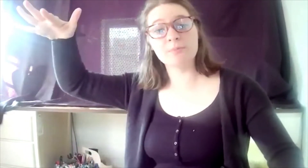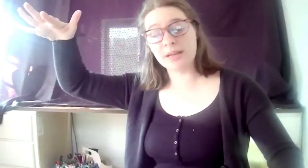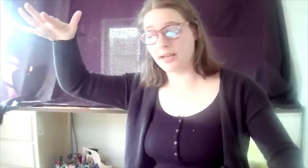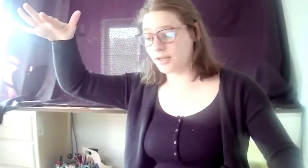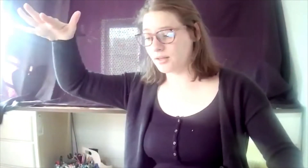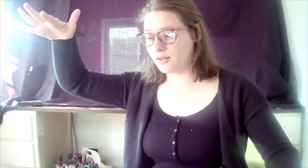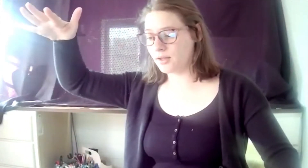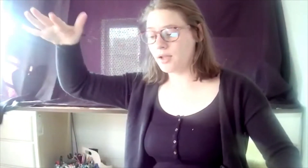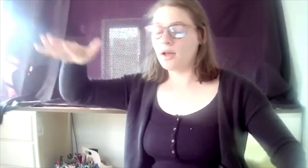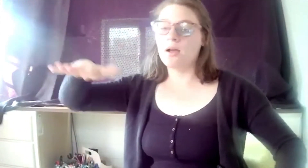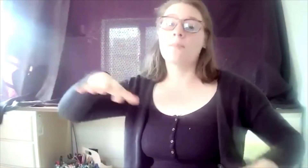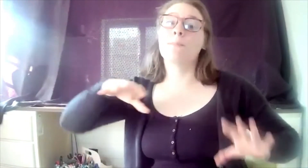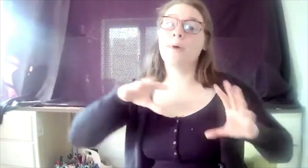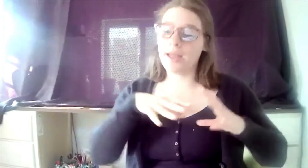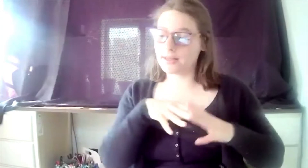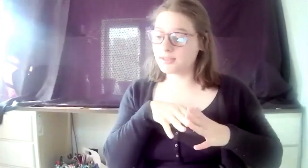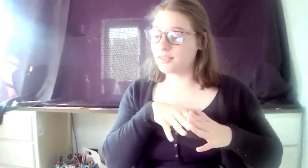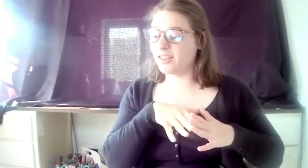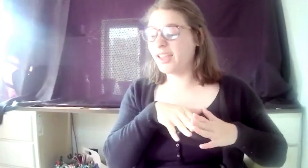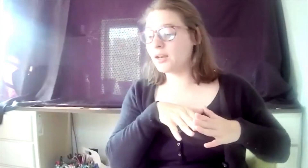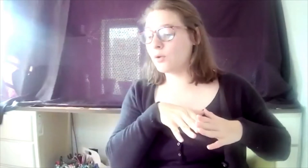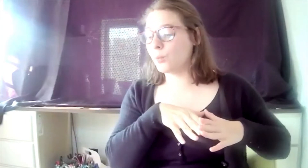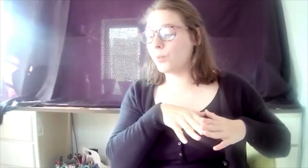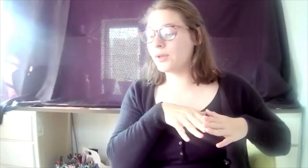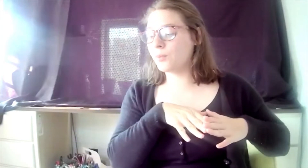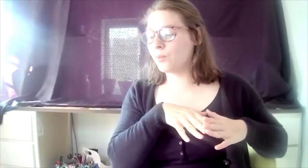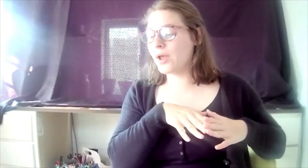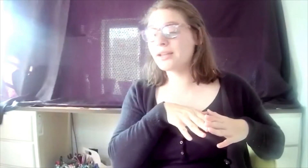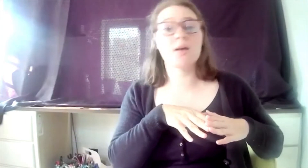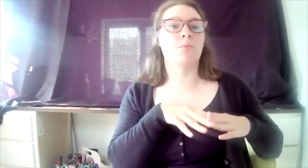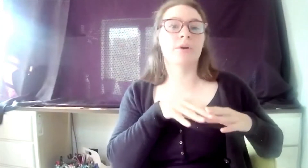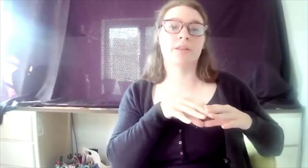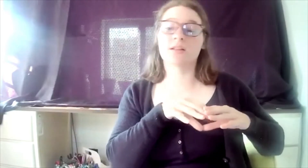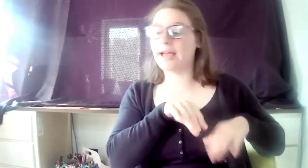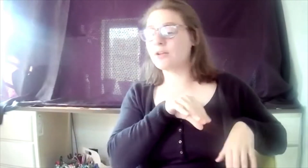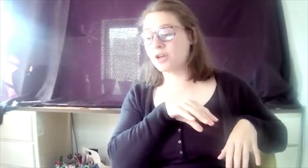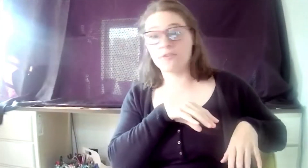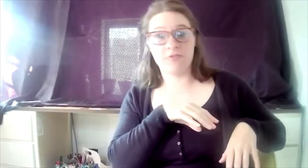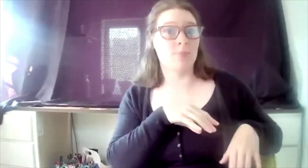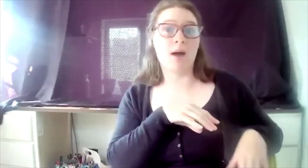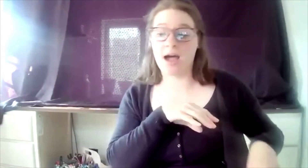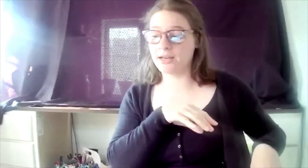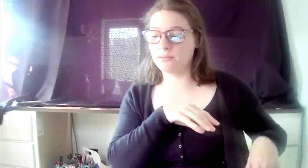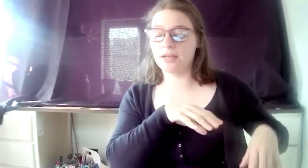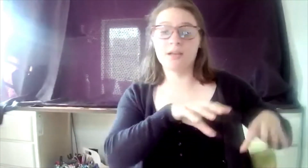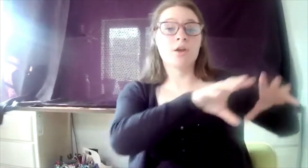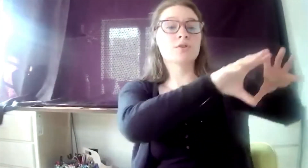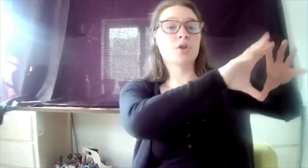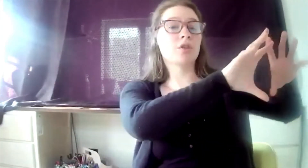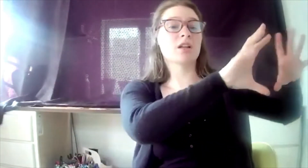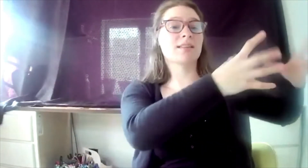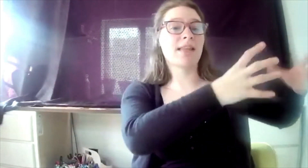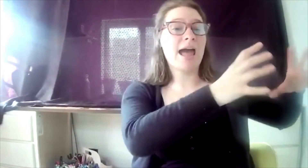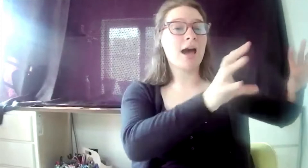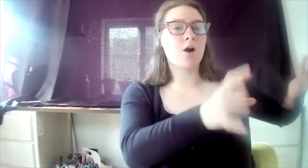be. But then we wake up where the clouds are far behind me. So the